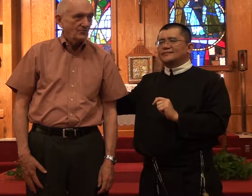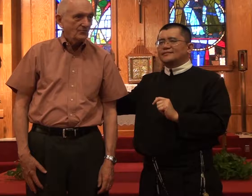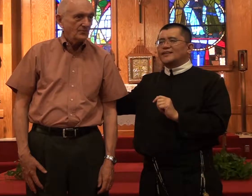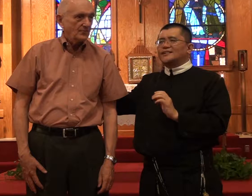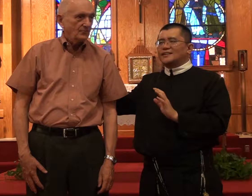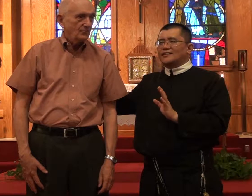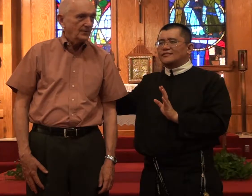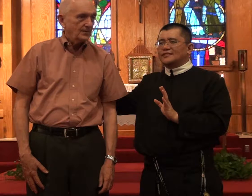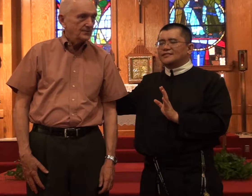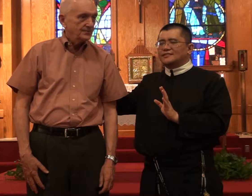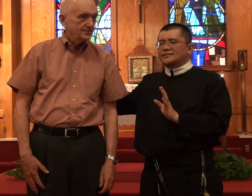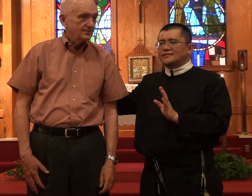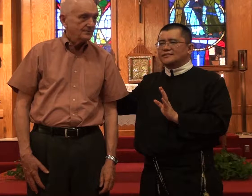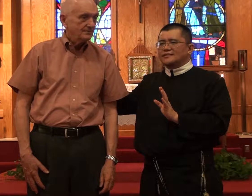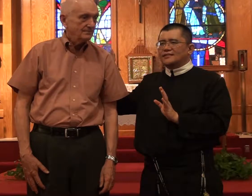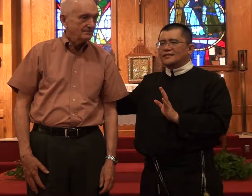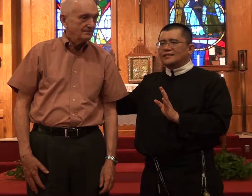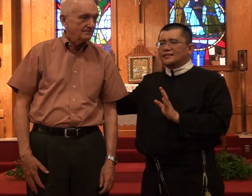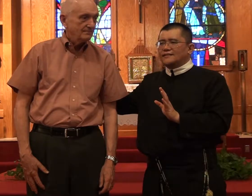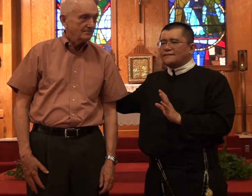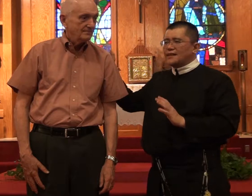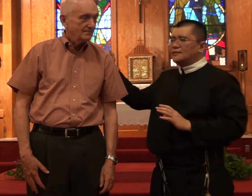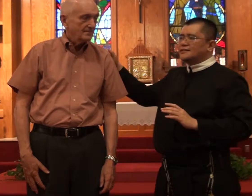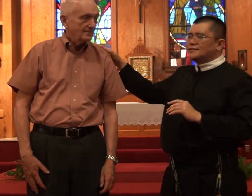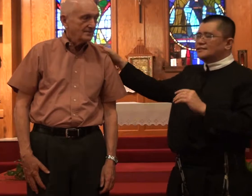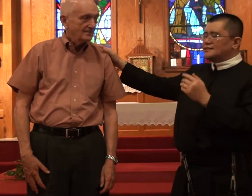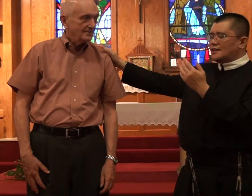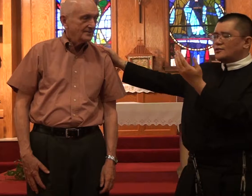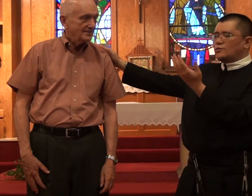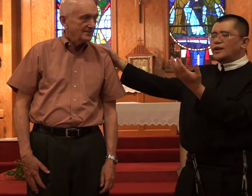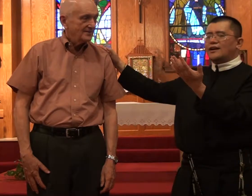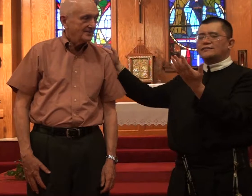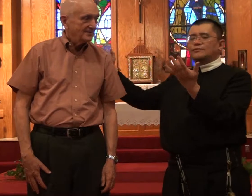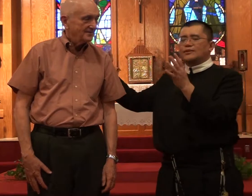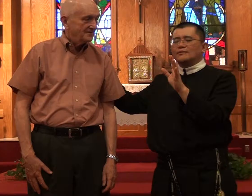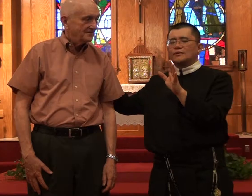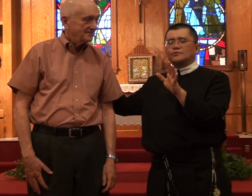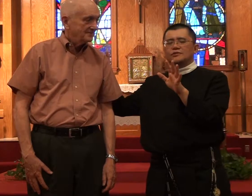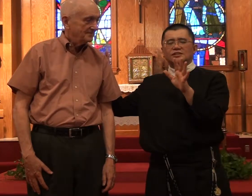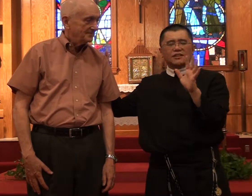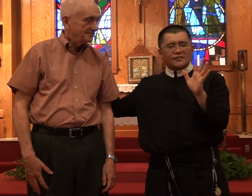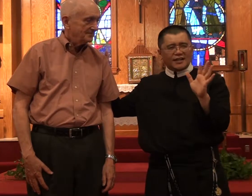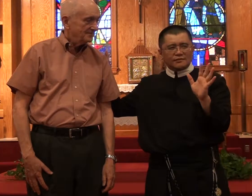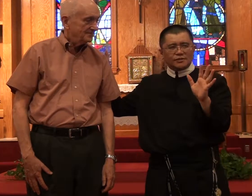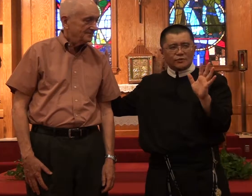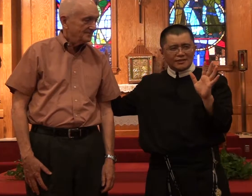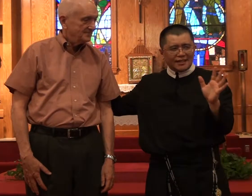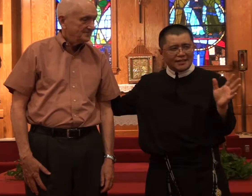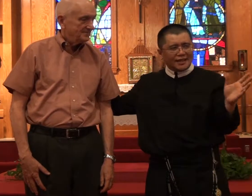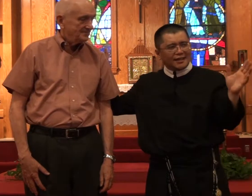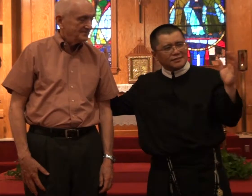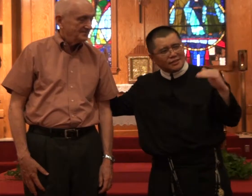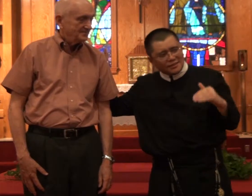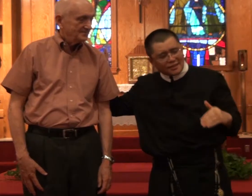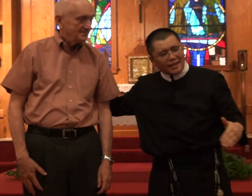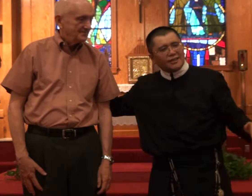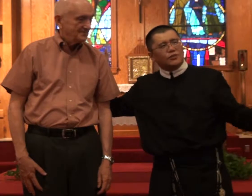Where does God rest? Us. Look at this. Now, we have the prime number or the divine number. Once again, I teach this again, and you